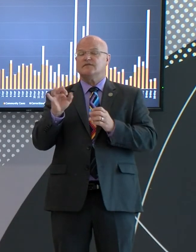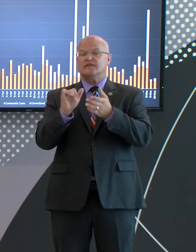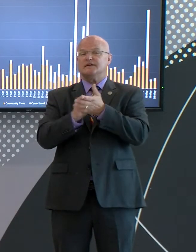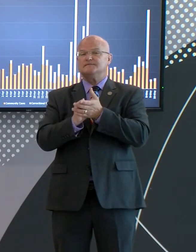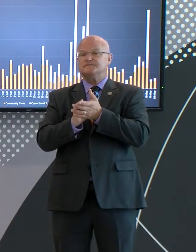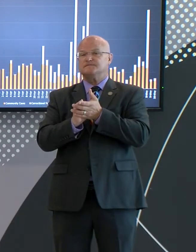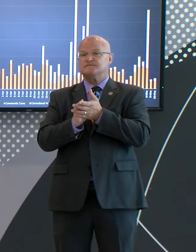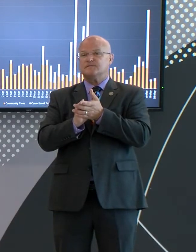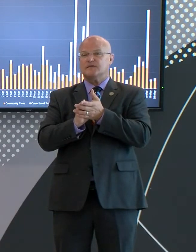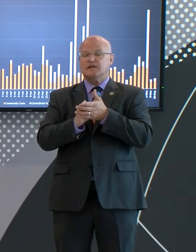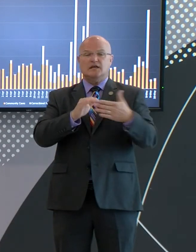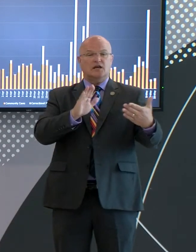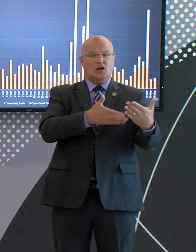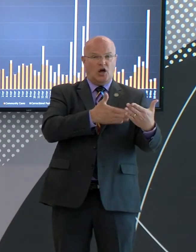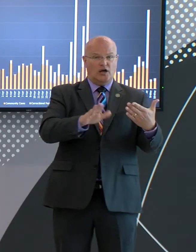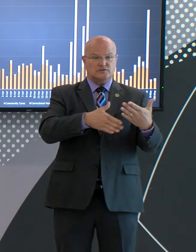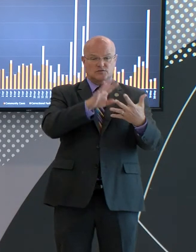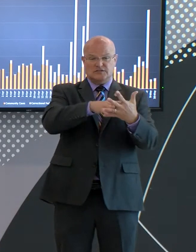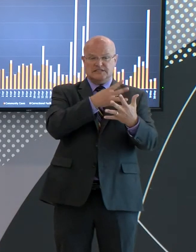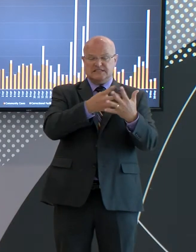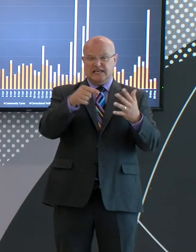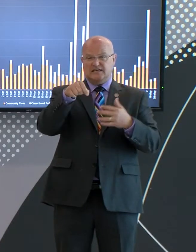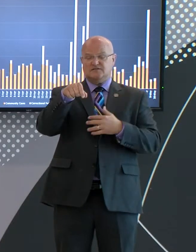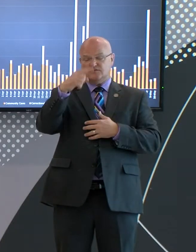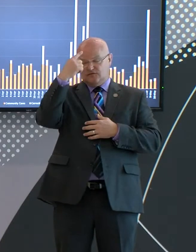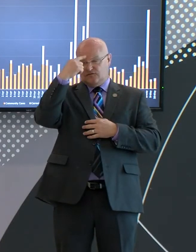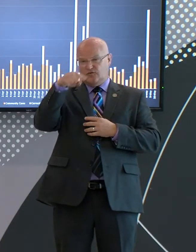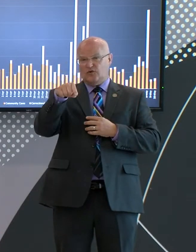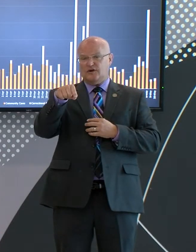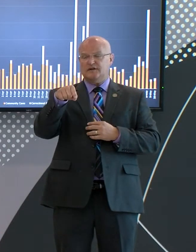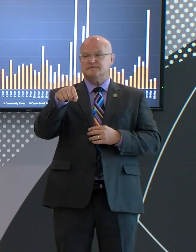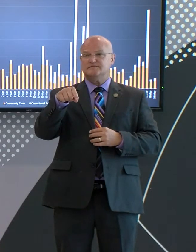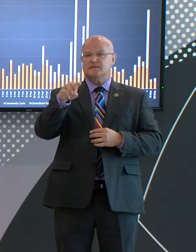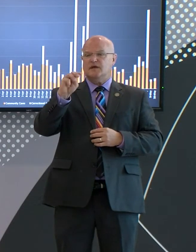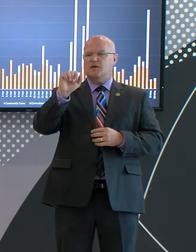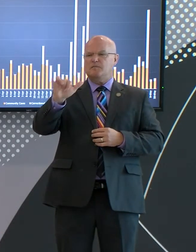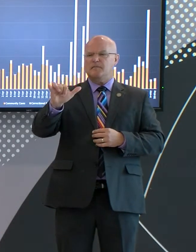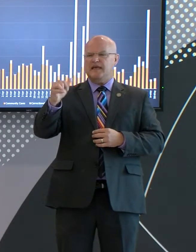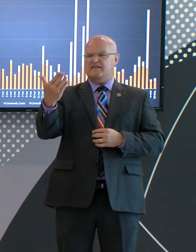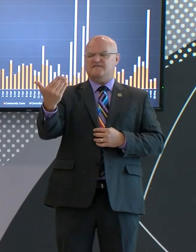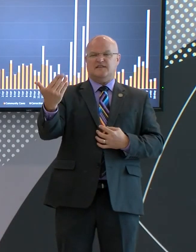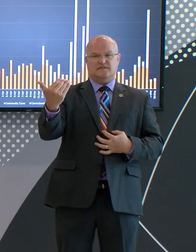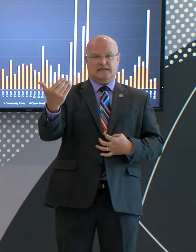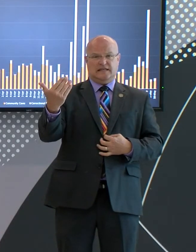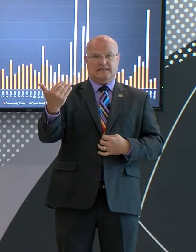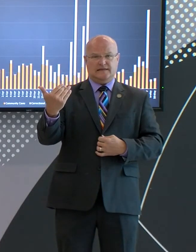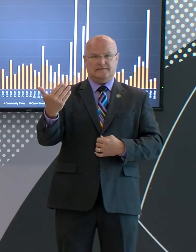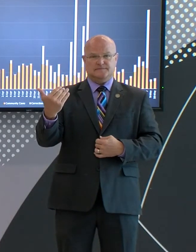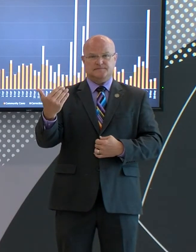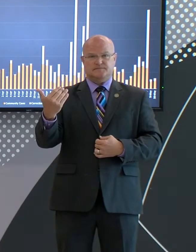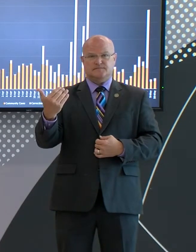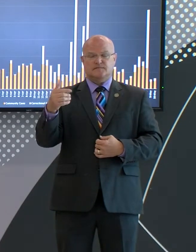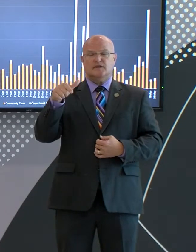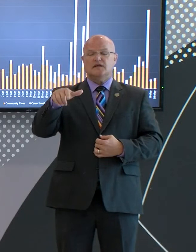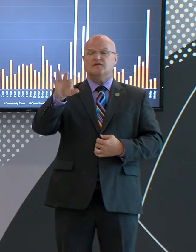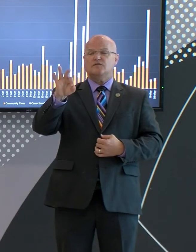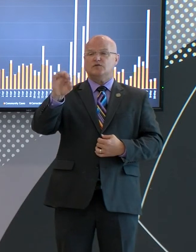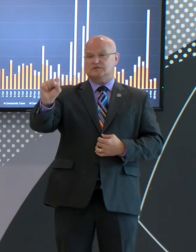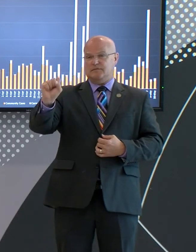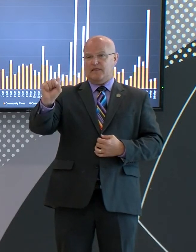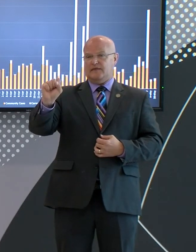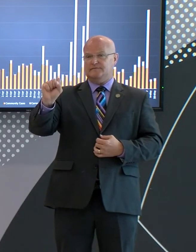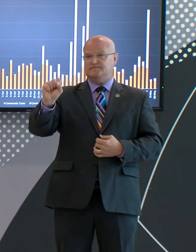the concert that is scheduled for May 15th in Fort